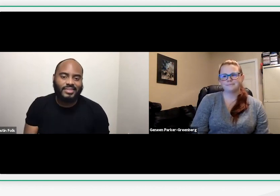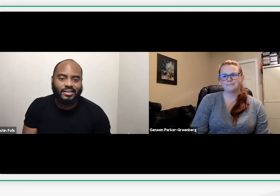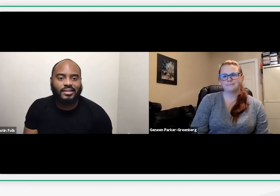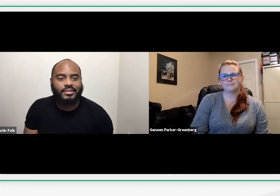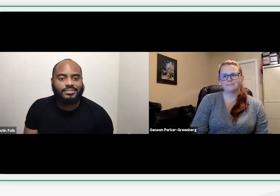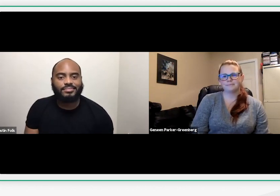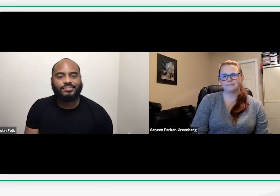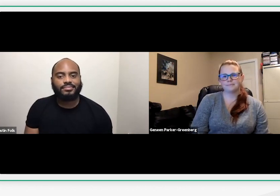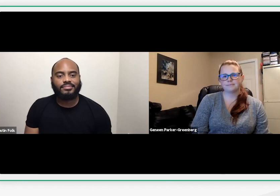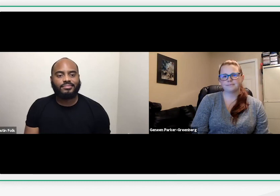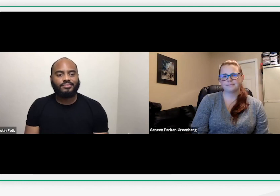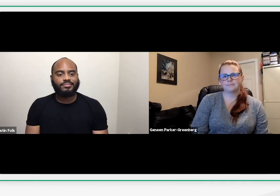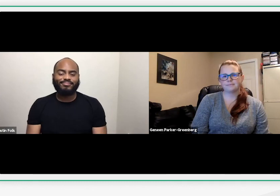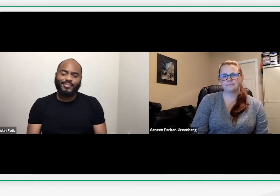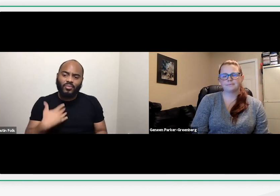Time.